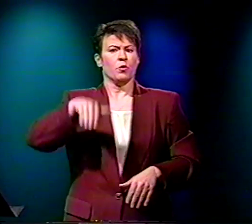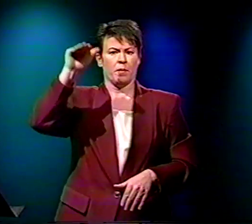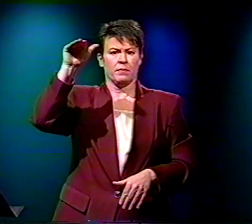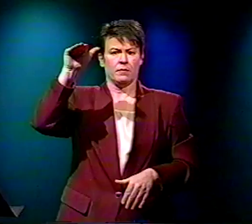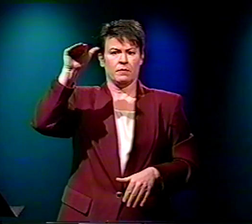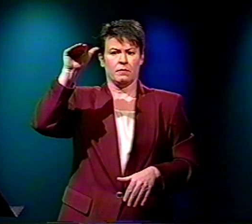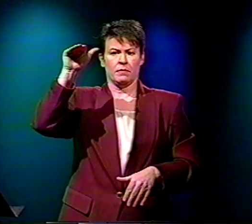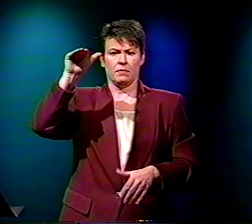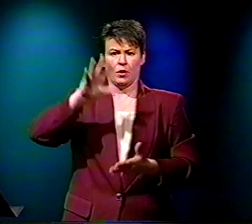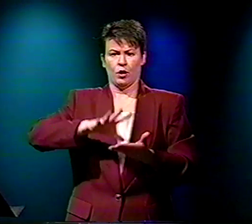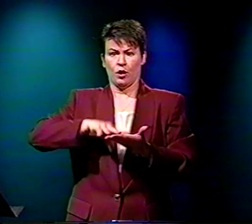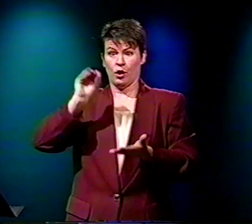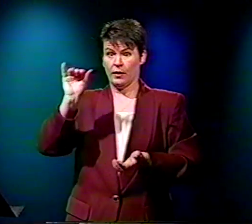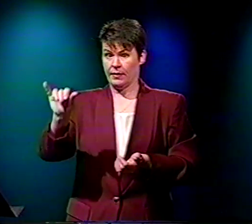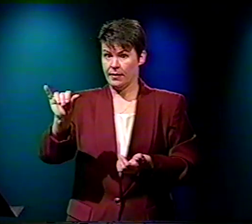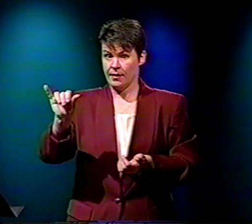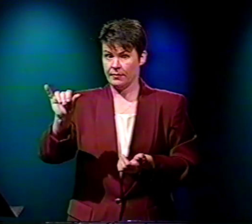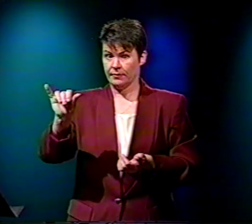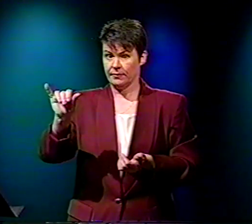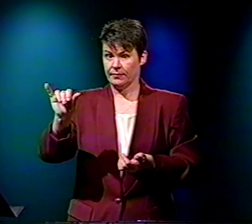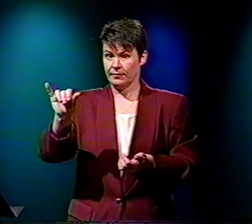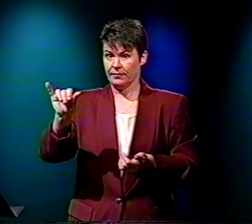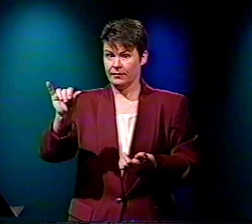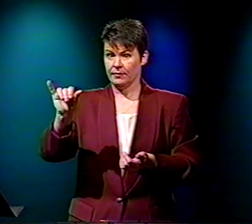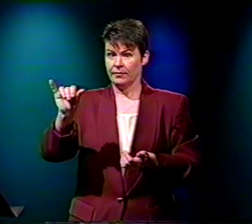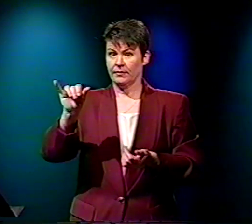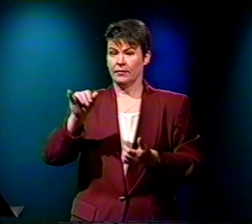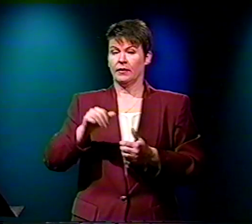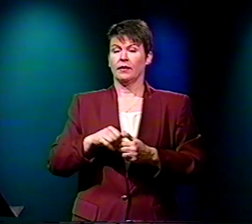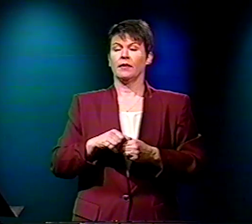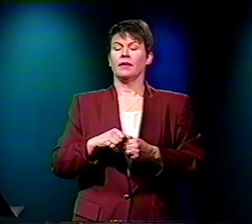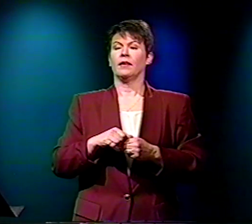deaf children throughout their educational experience learn that.